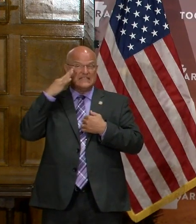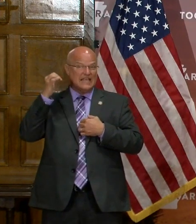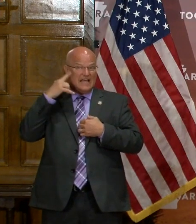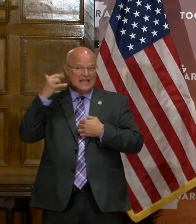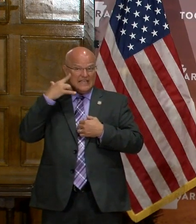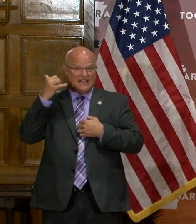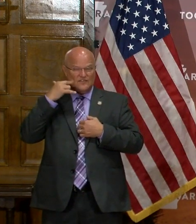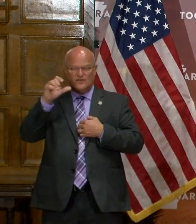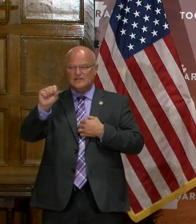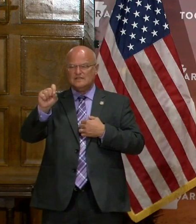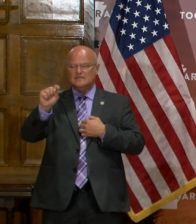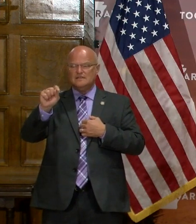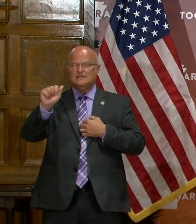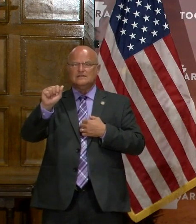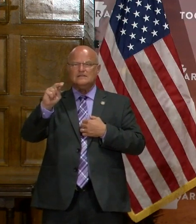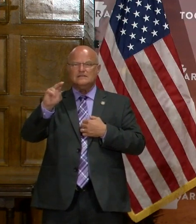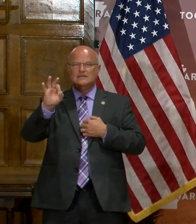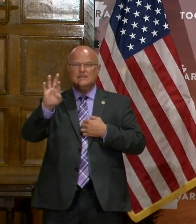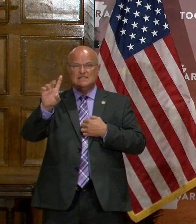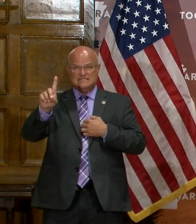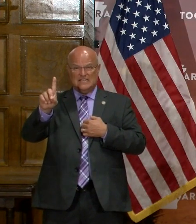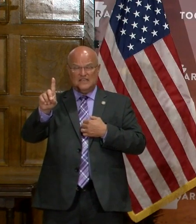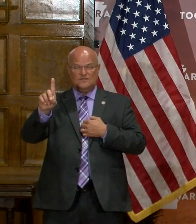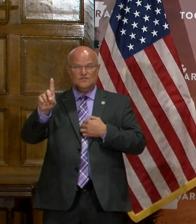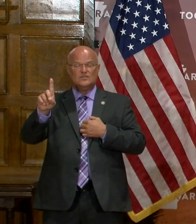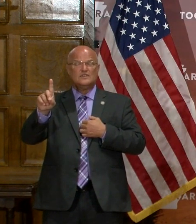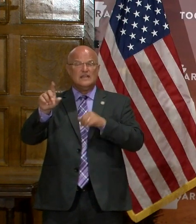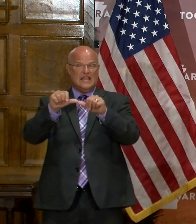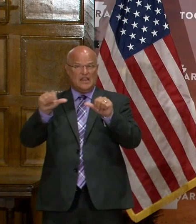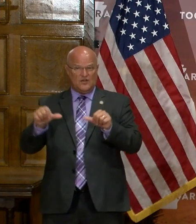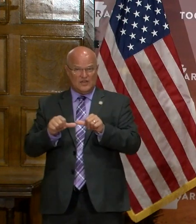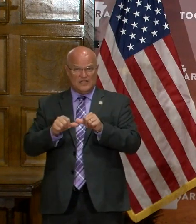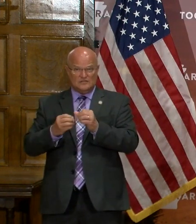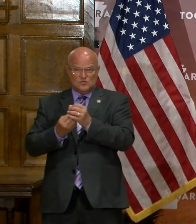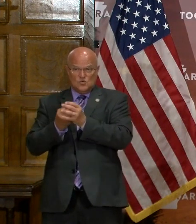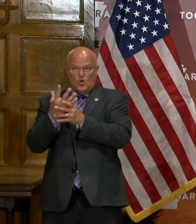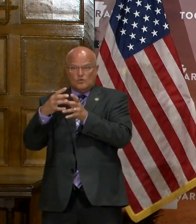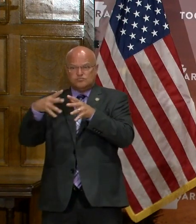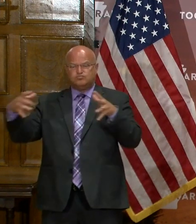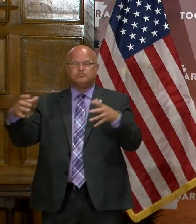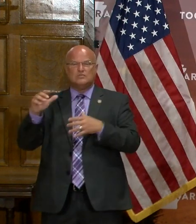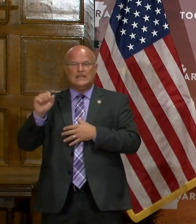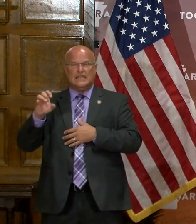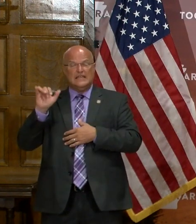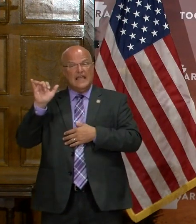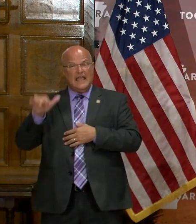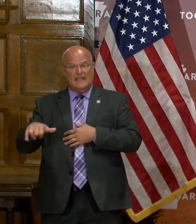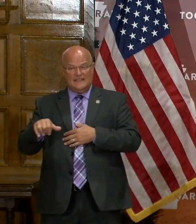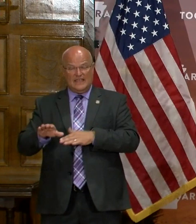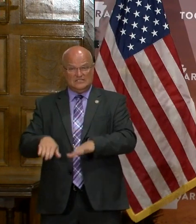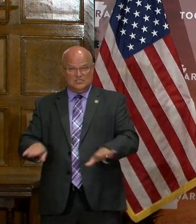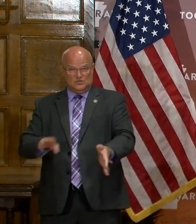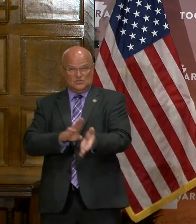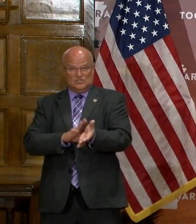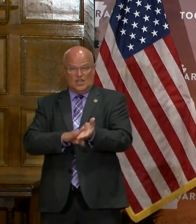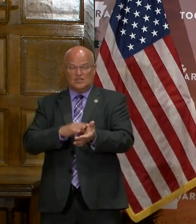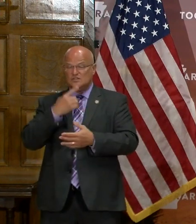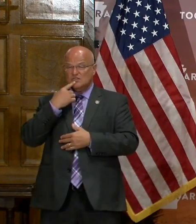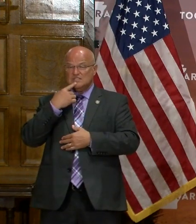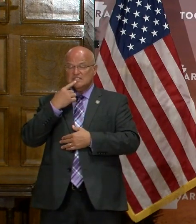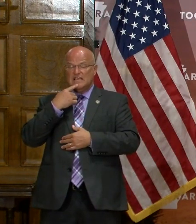It's a Stanford area, and so high rate of cases, growing cases, and that pediatrician said without